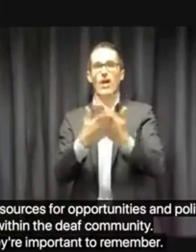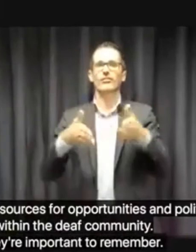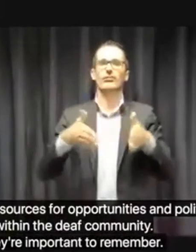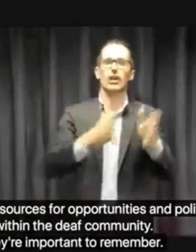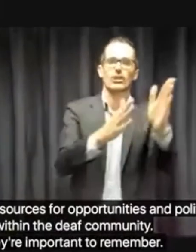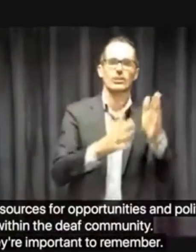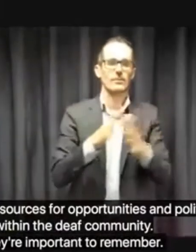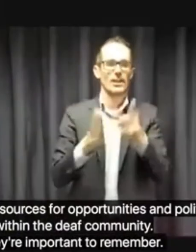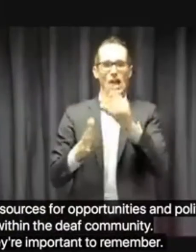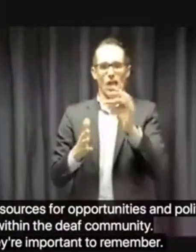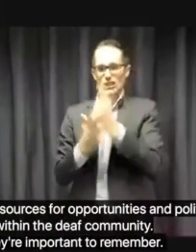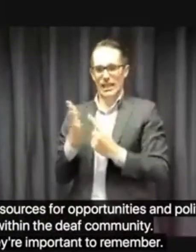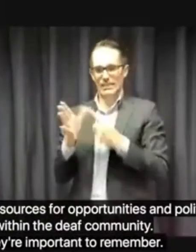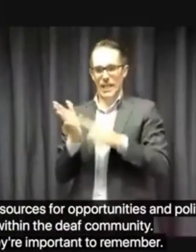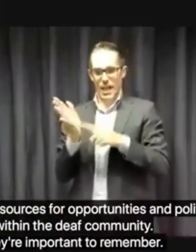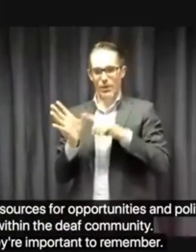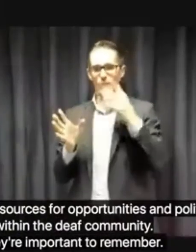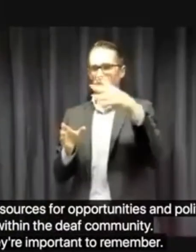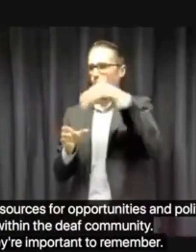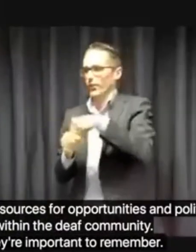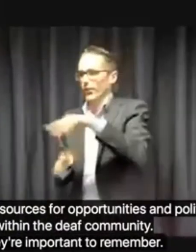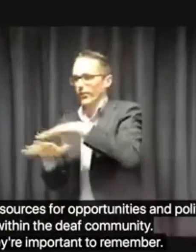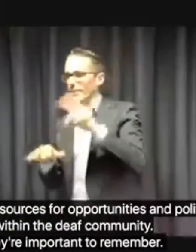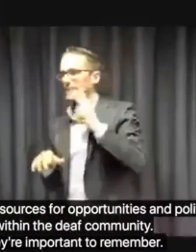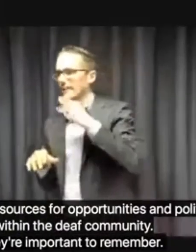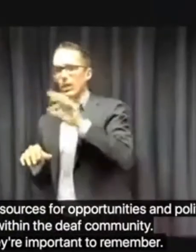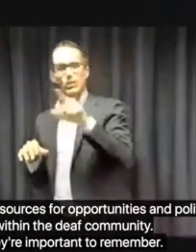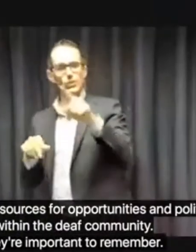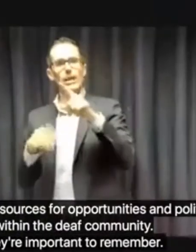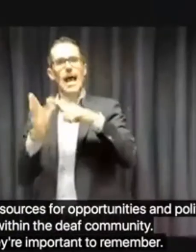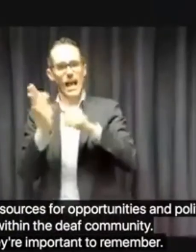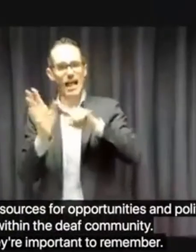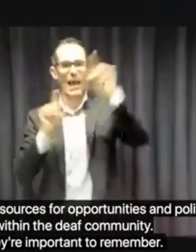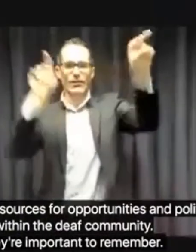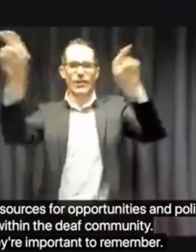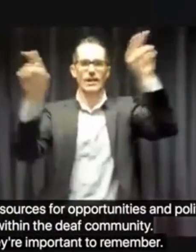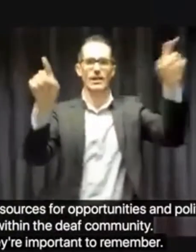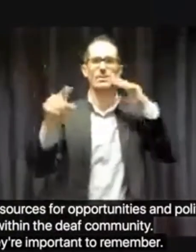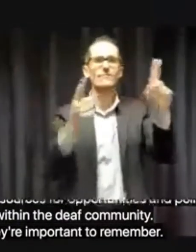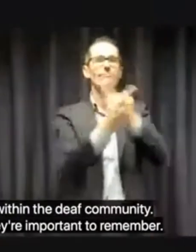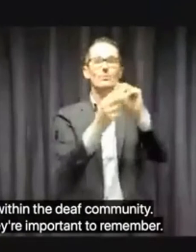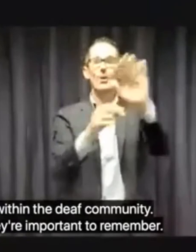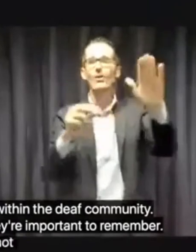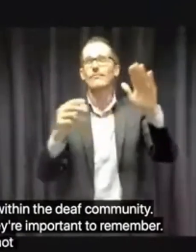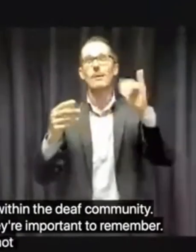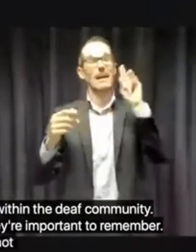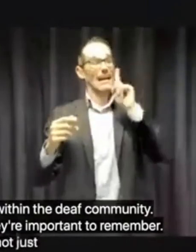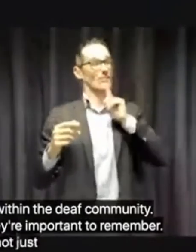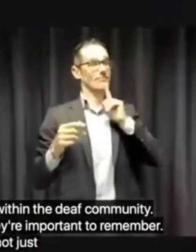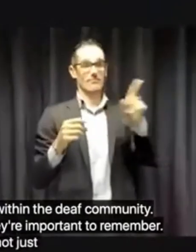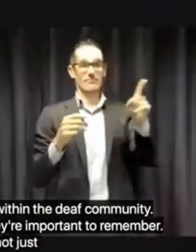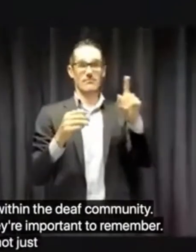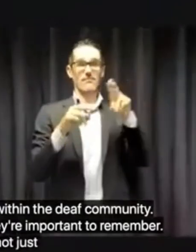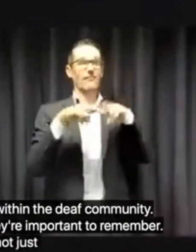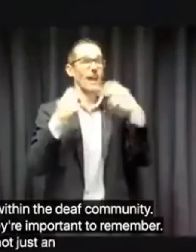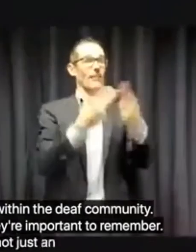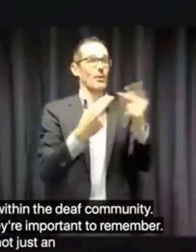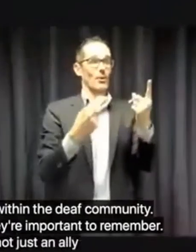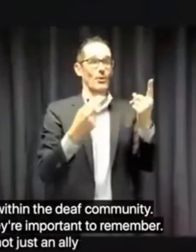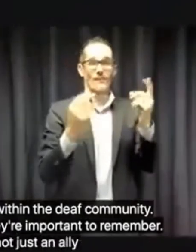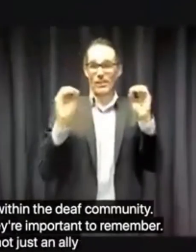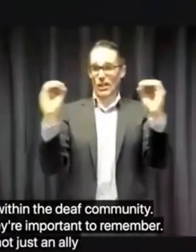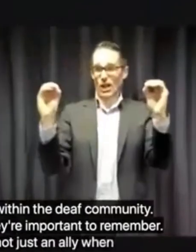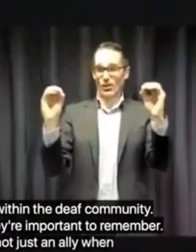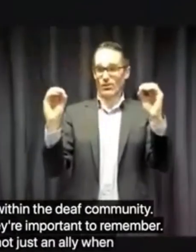That's your allyship on the road. So you're not just an ally when you're in your space, you're an ally out and about when you perhaps go and spend